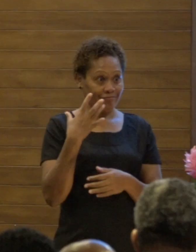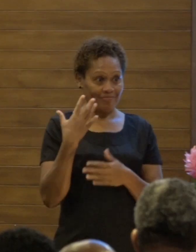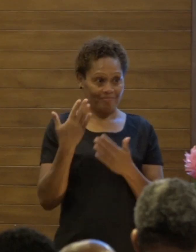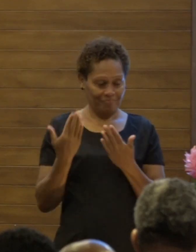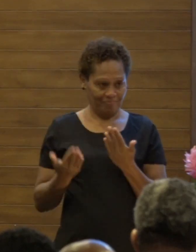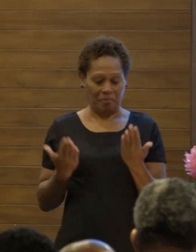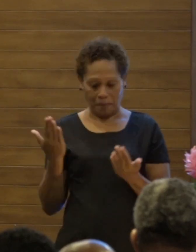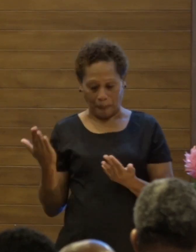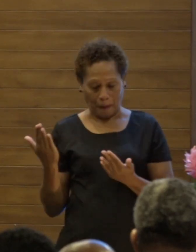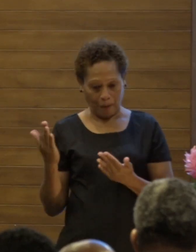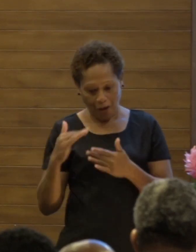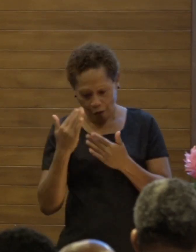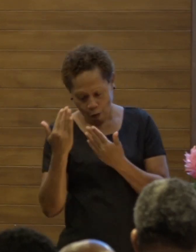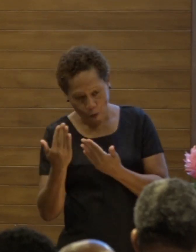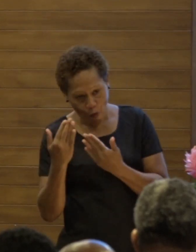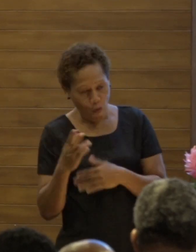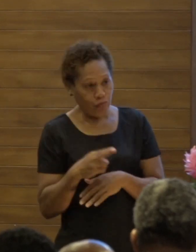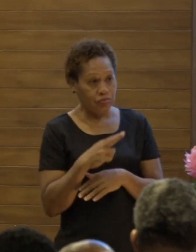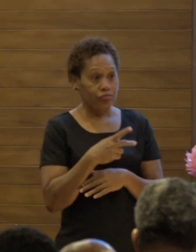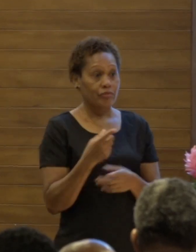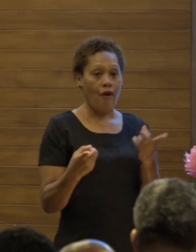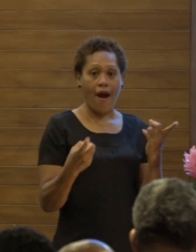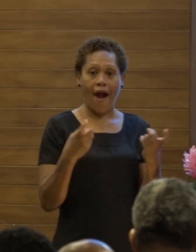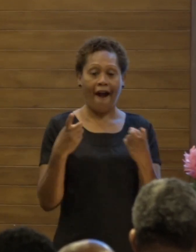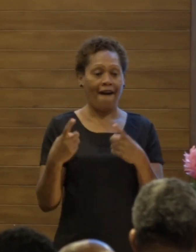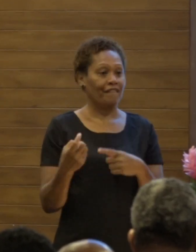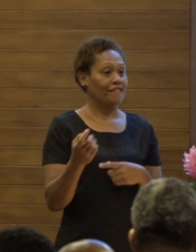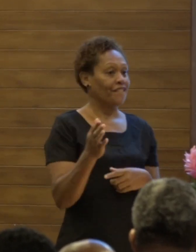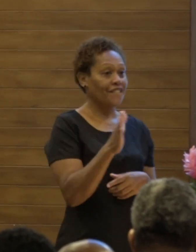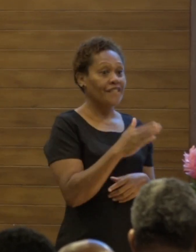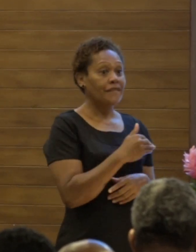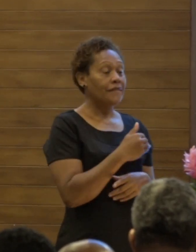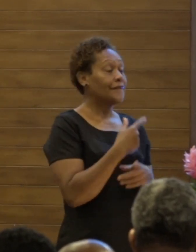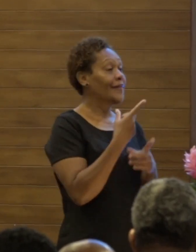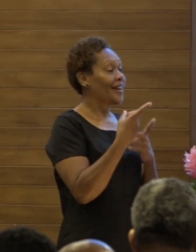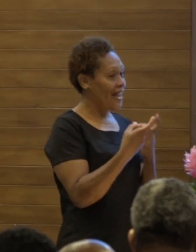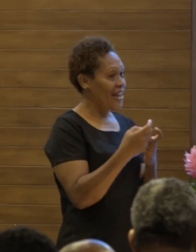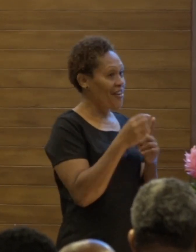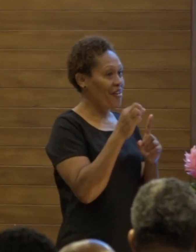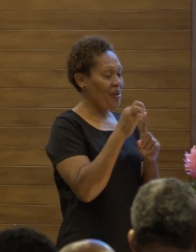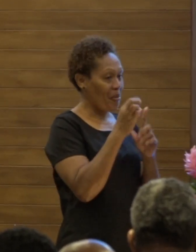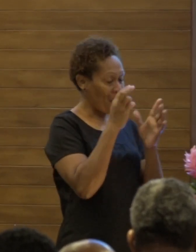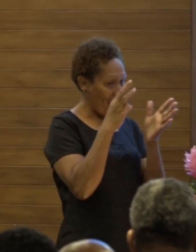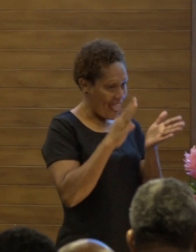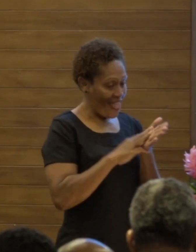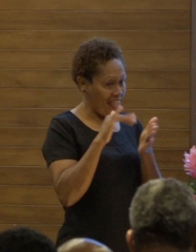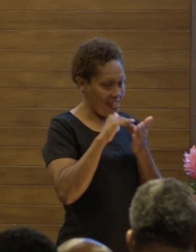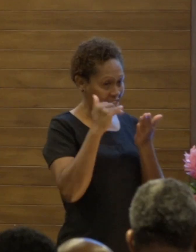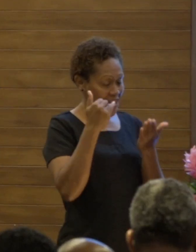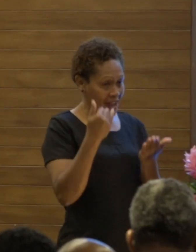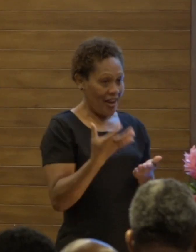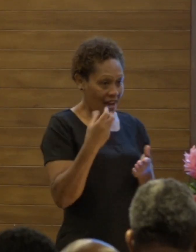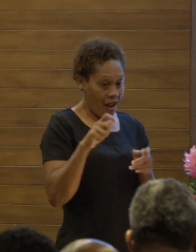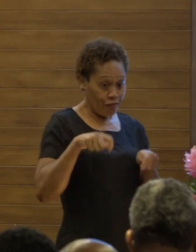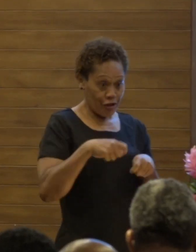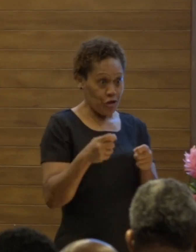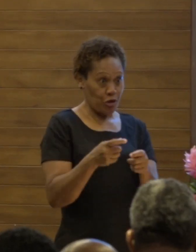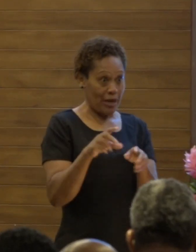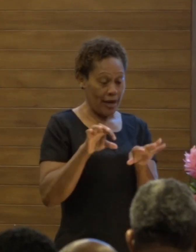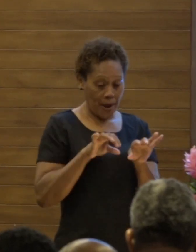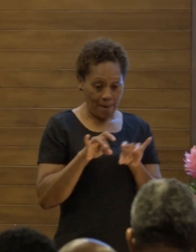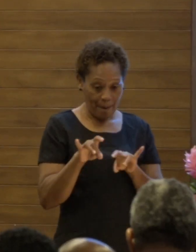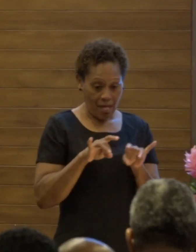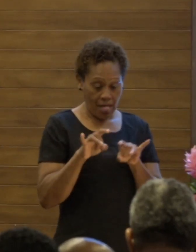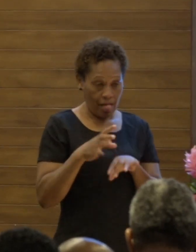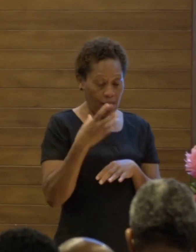great honor and privilege to invite the Honorable Prime Minister and Minister for Civil Service, Strategic Planning, National